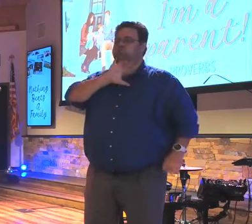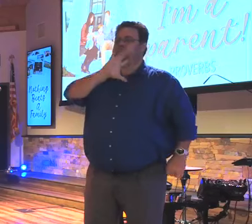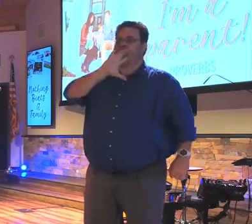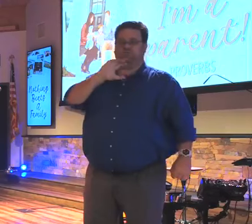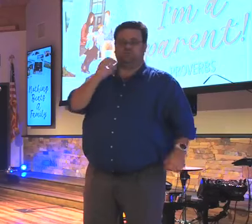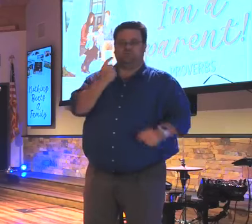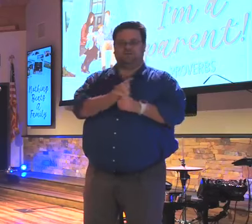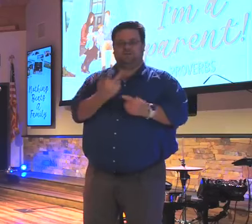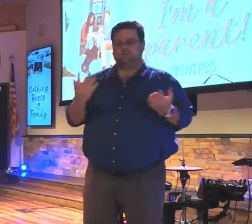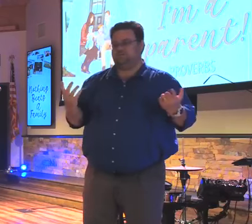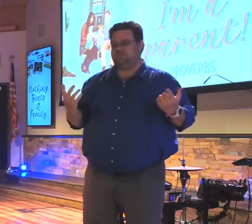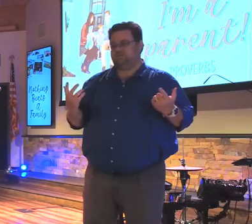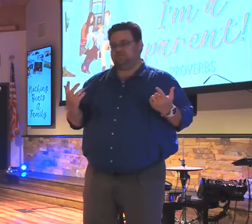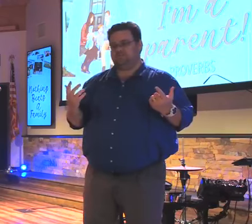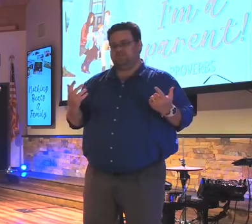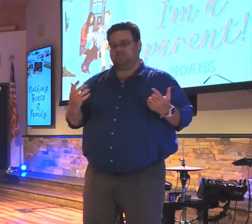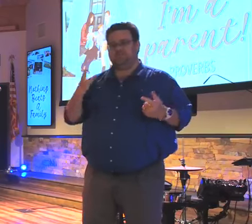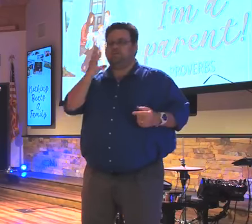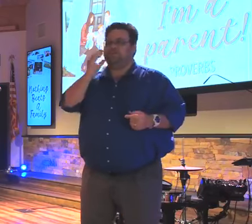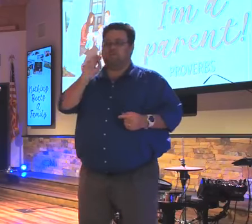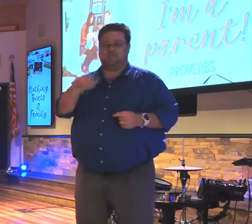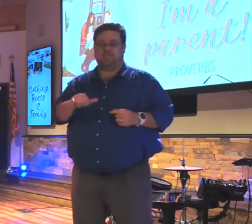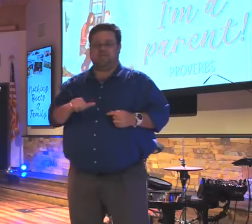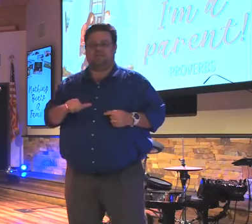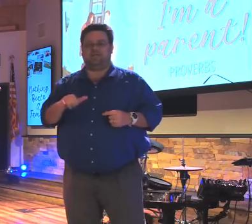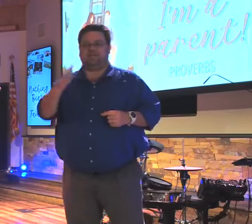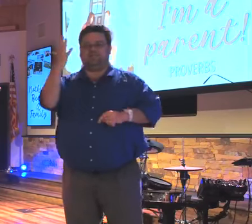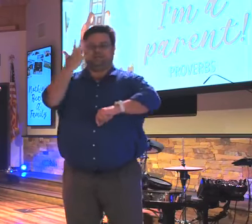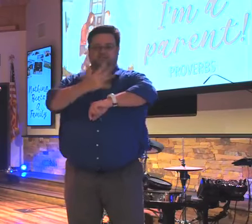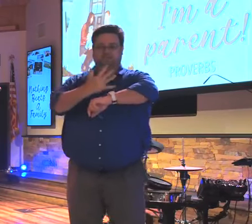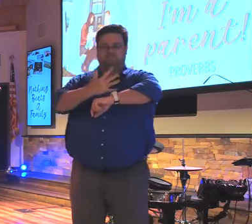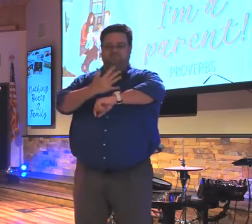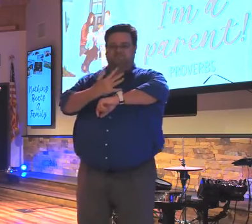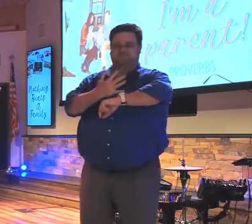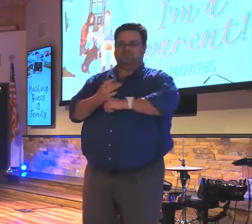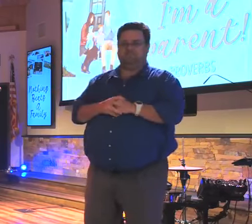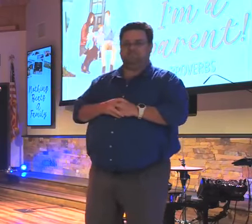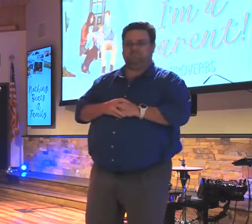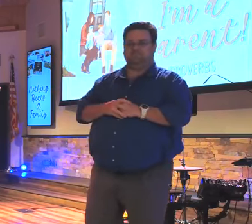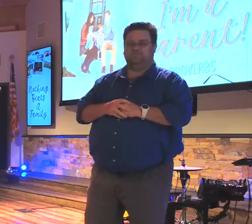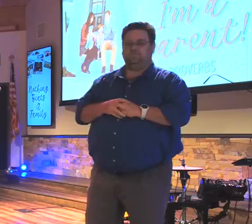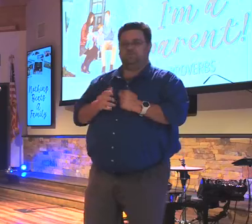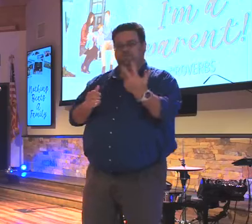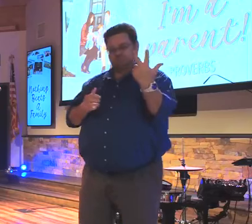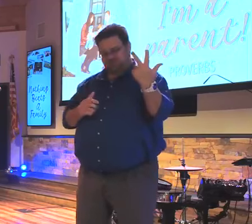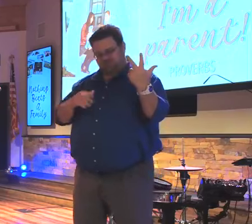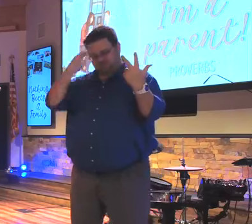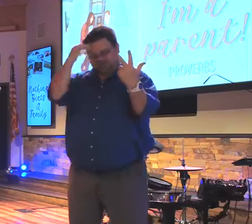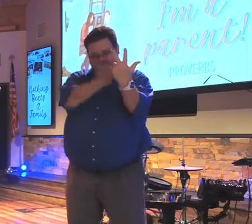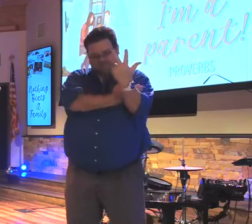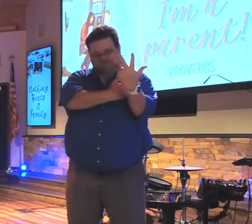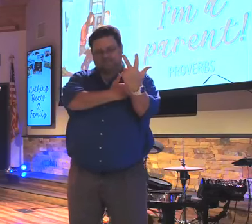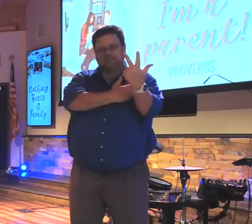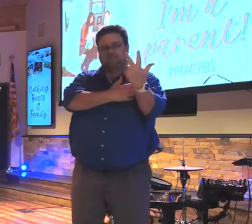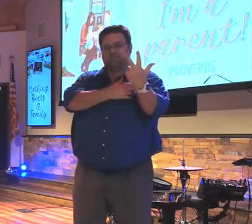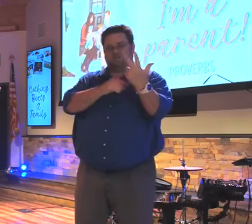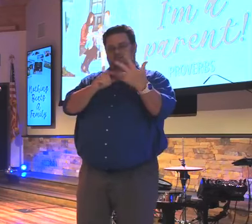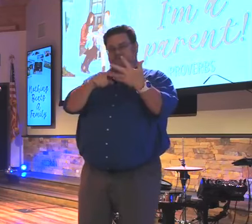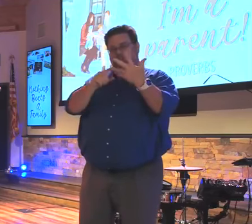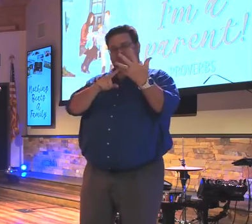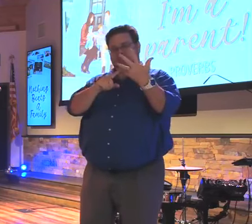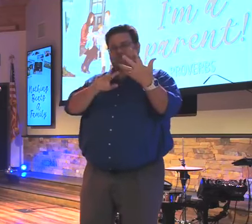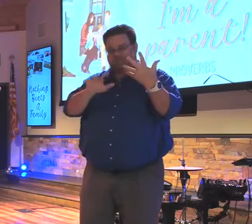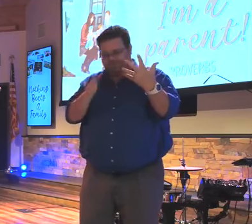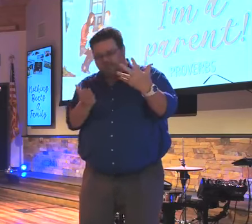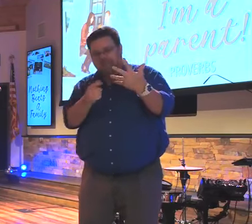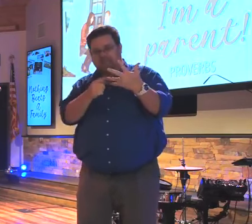thrilled. We experienced that thrill 5 times. We only had 3 sons, but we had 2 miscarriages. We had